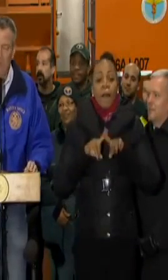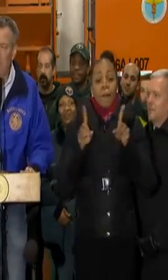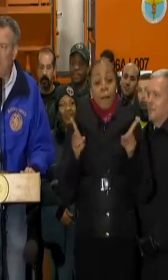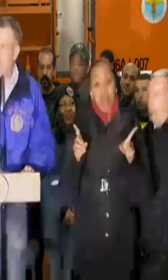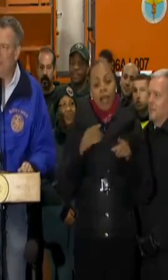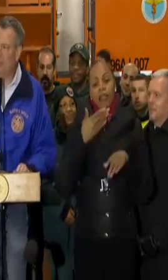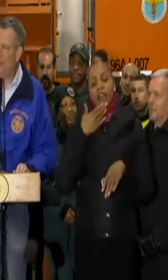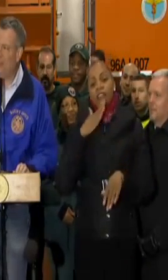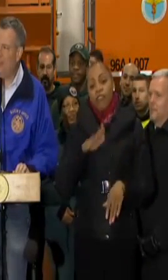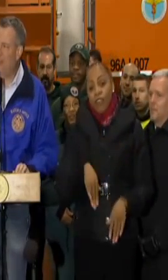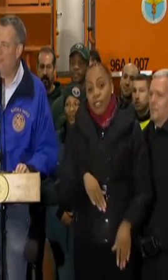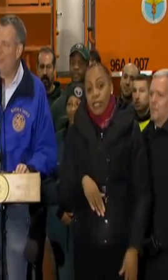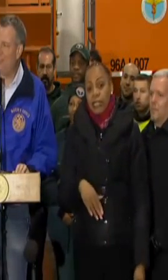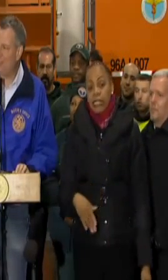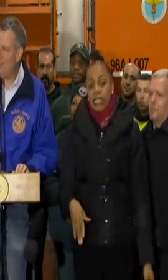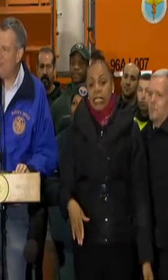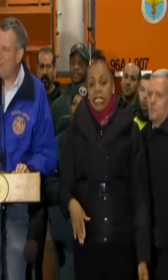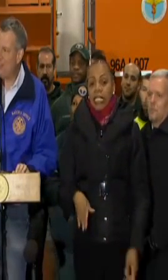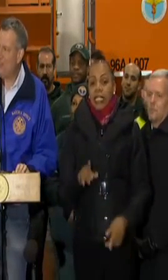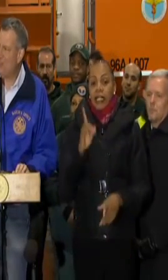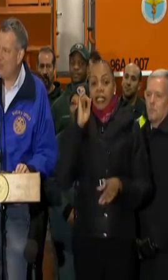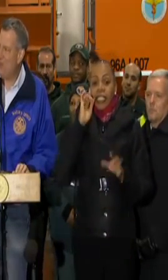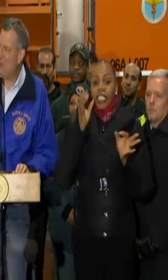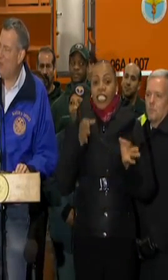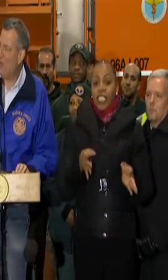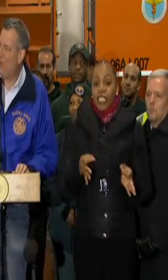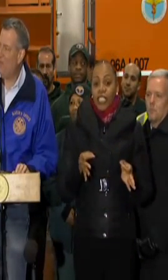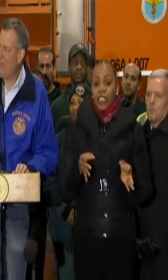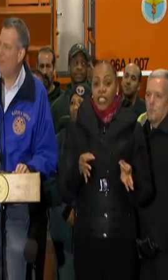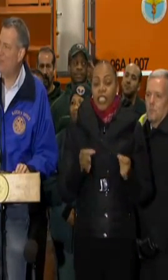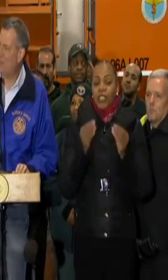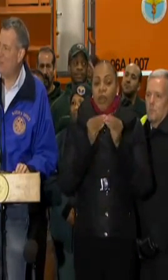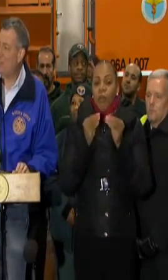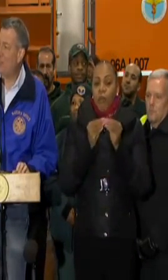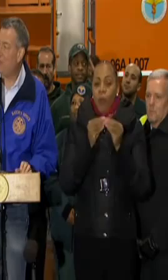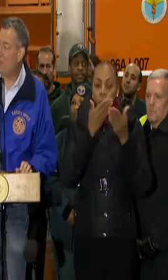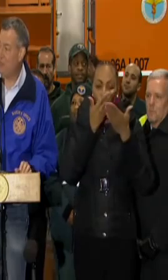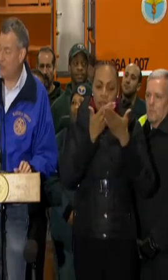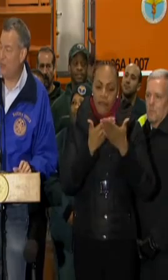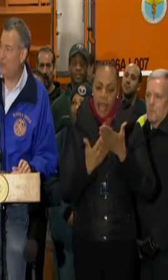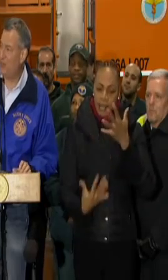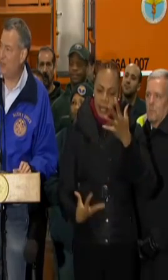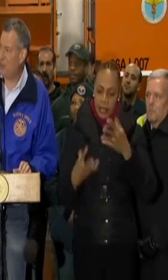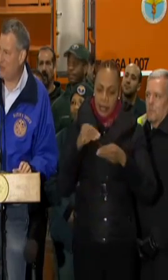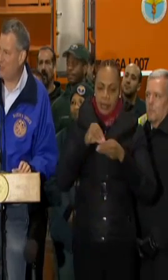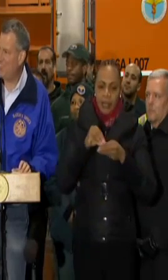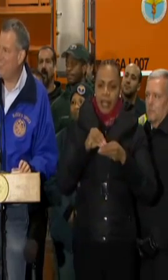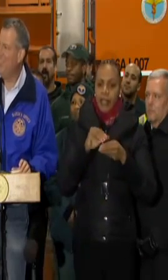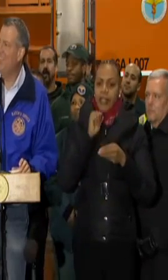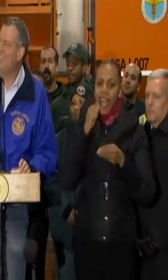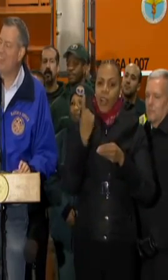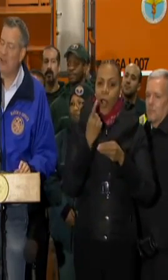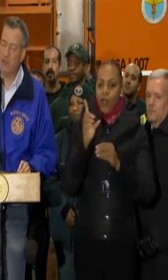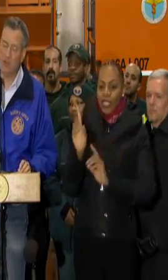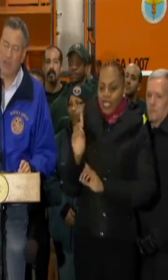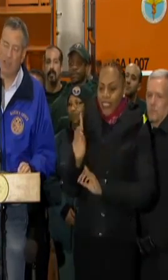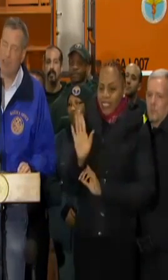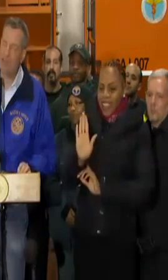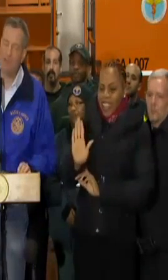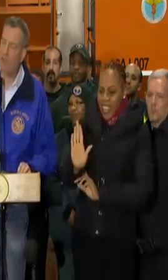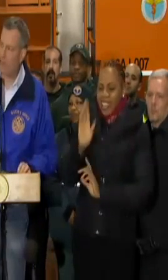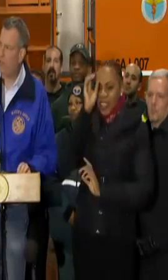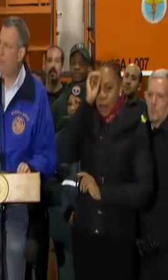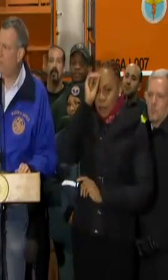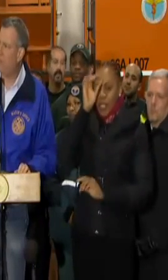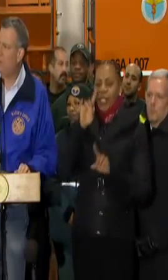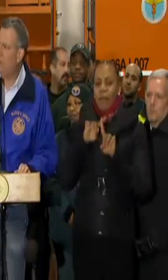But unfortunately, the decision takes many more factors into account than Dante's opinions. So the fact is,